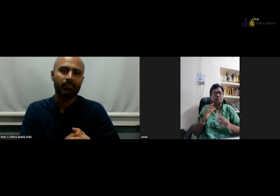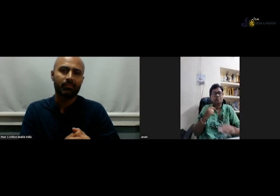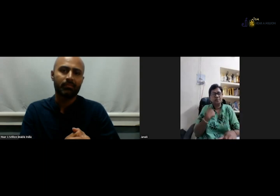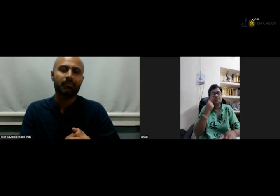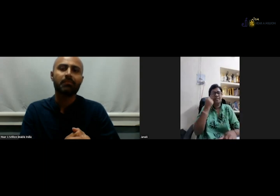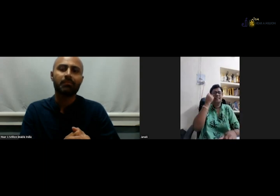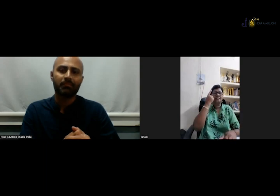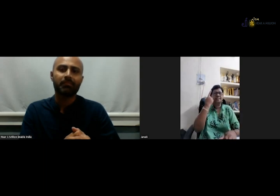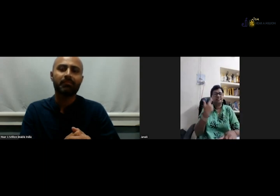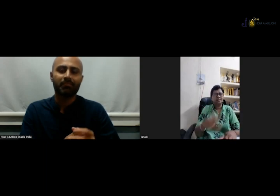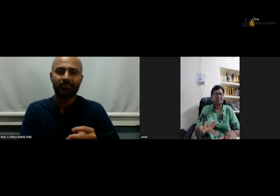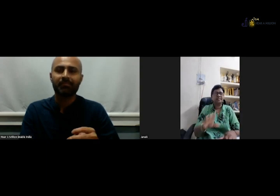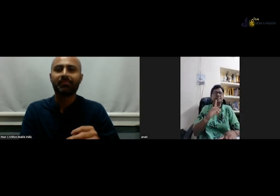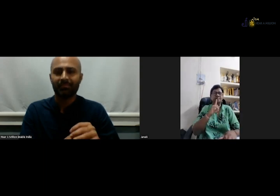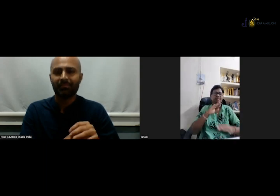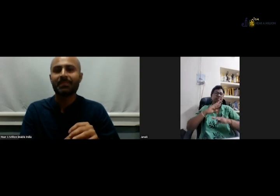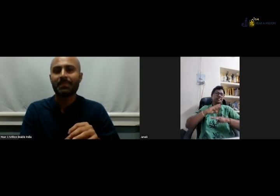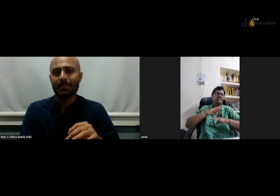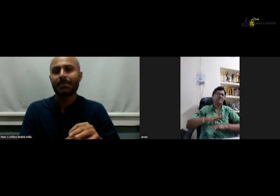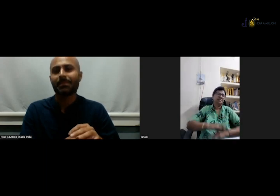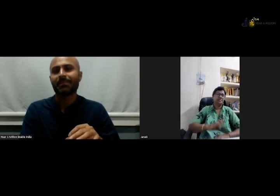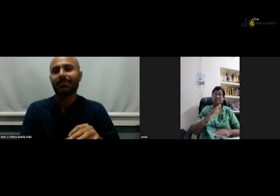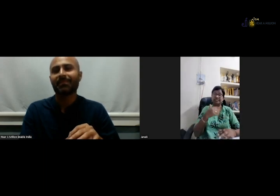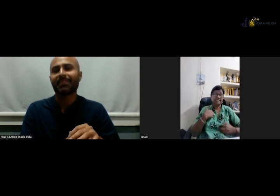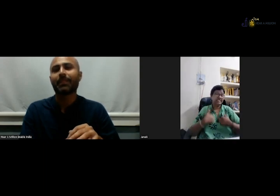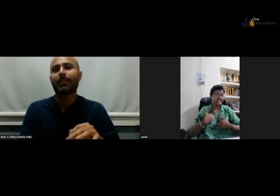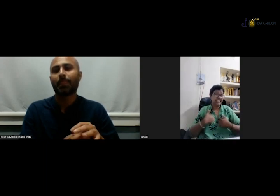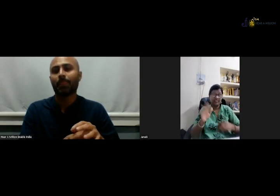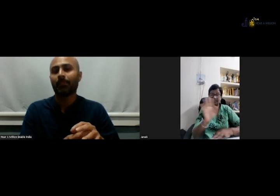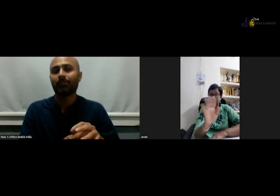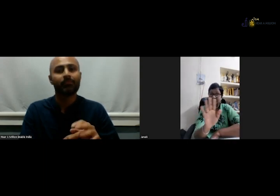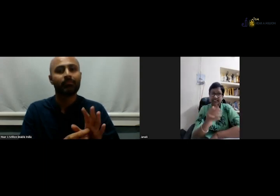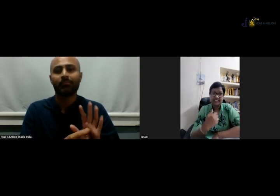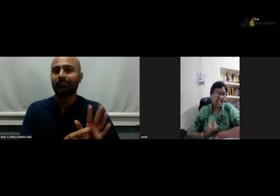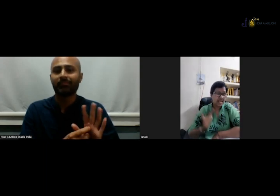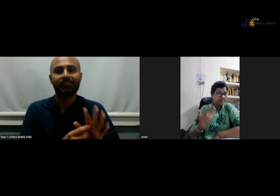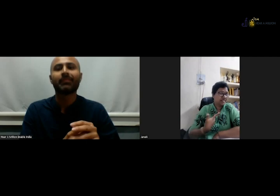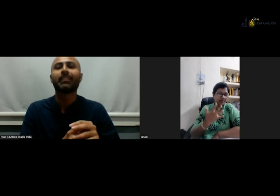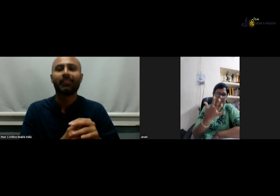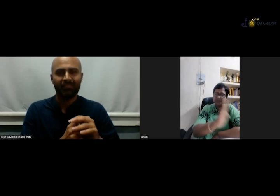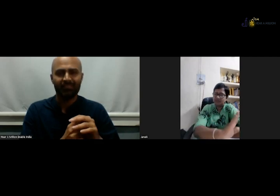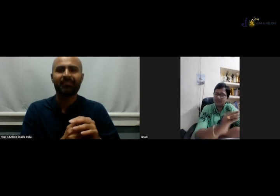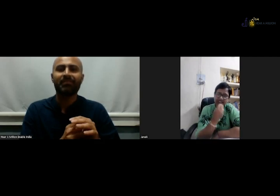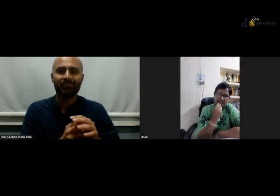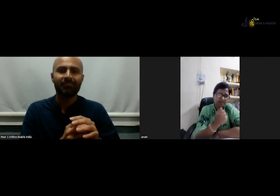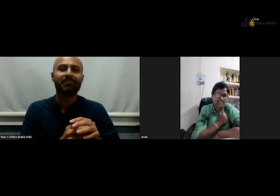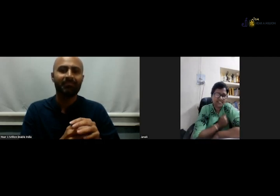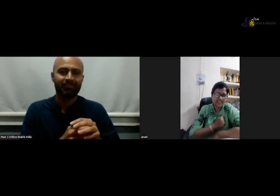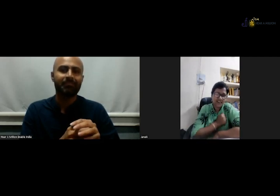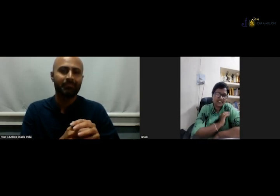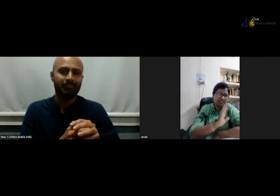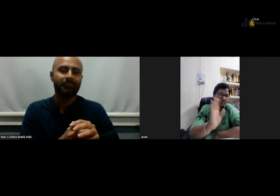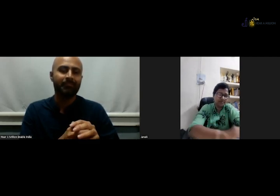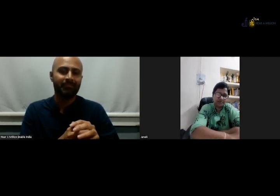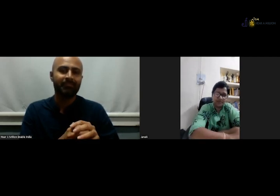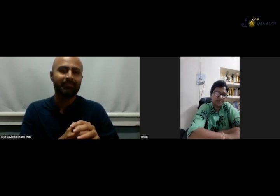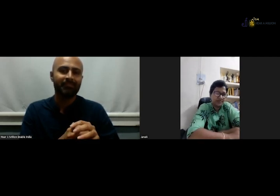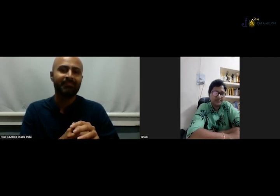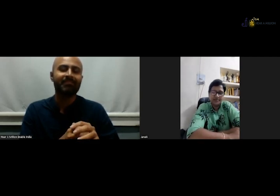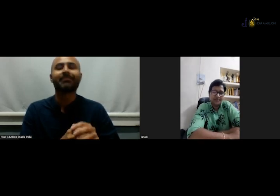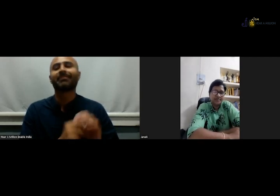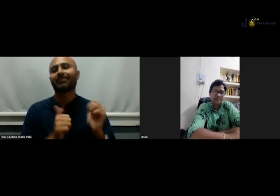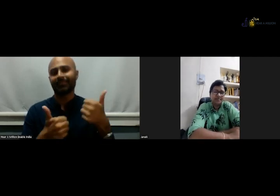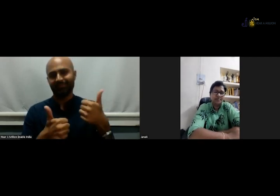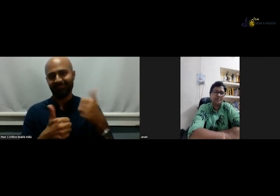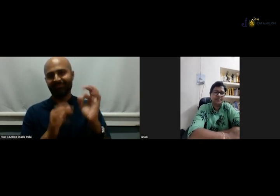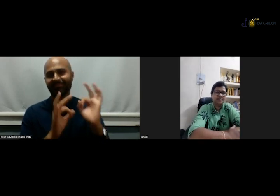when we are happy with other things, so why are you sad at this situation? But I'm not happy at all. So I'm so